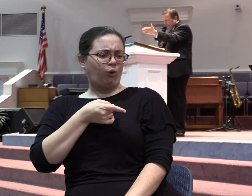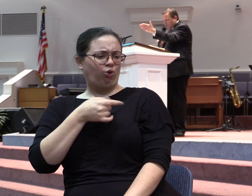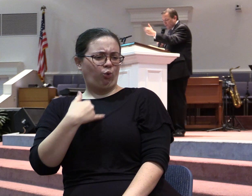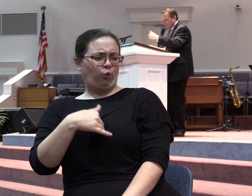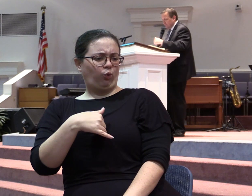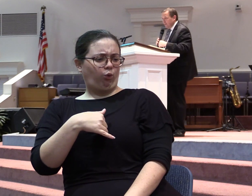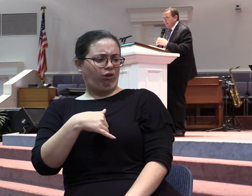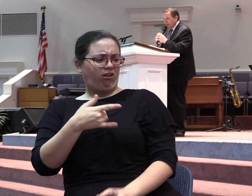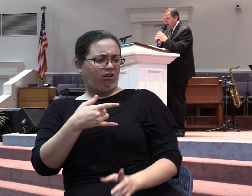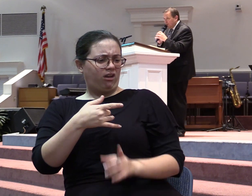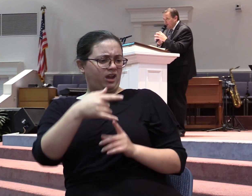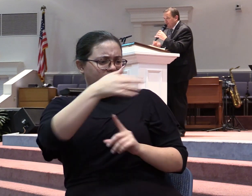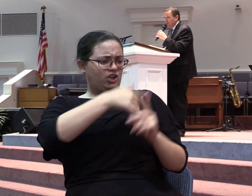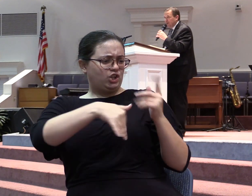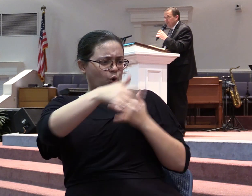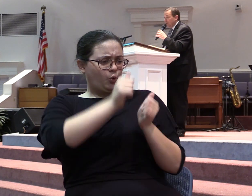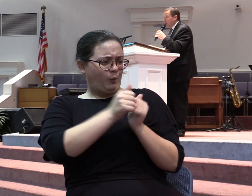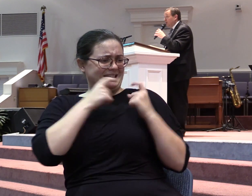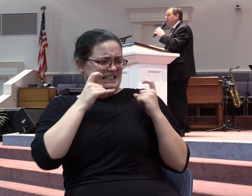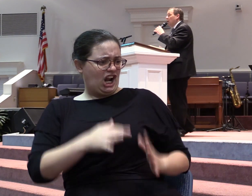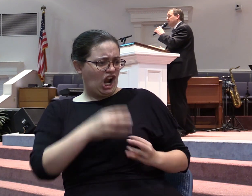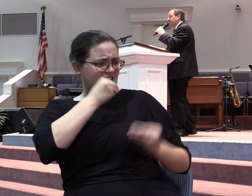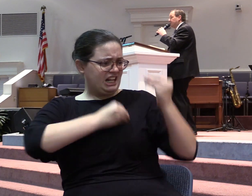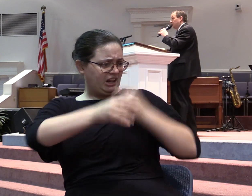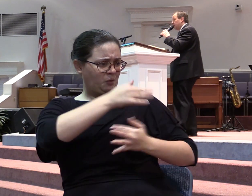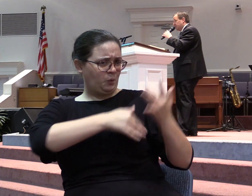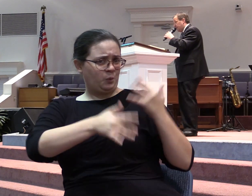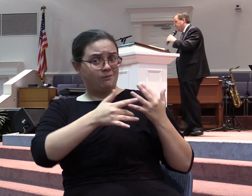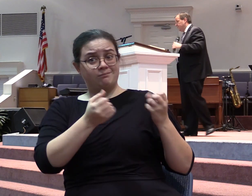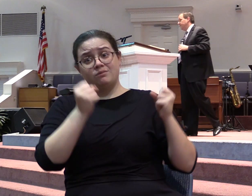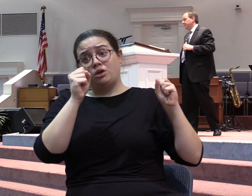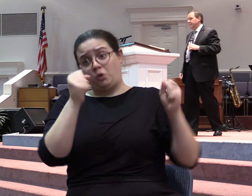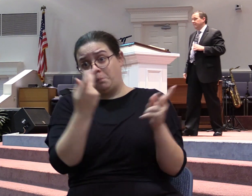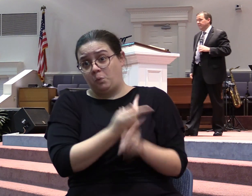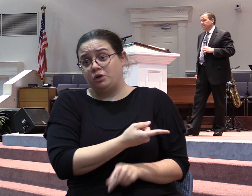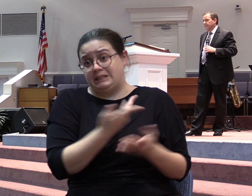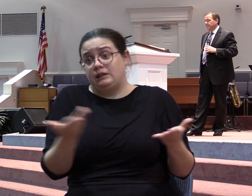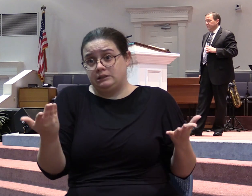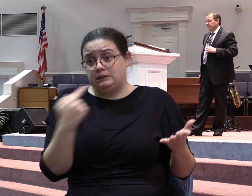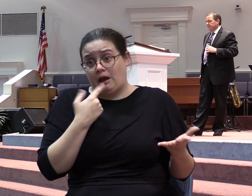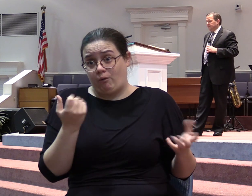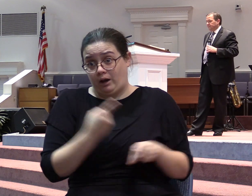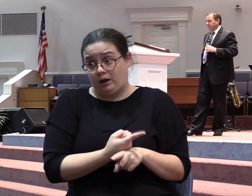receiveth sinners and eateth with them." There could be worse things on your resume.